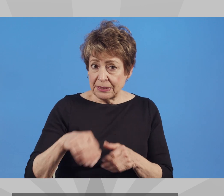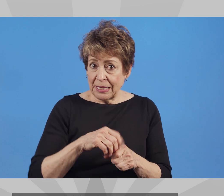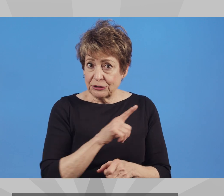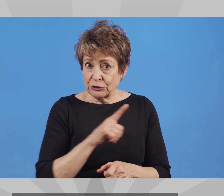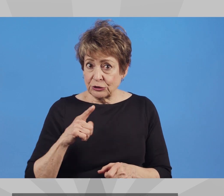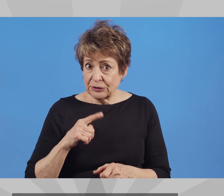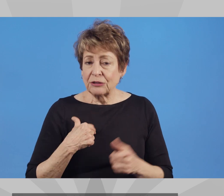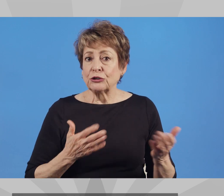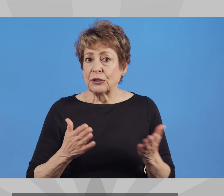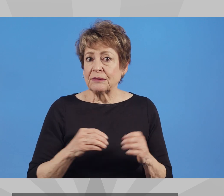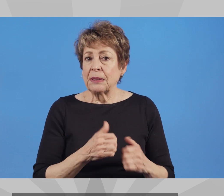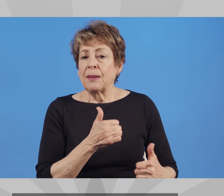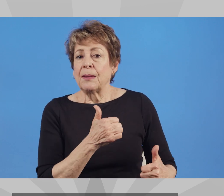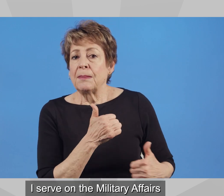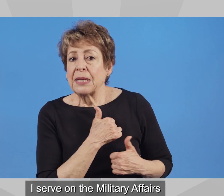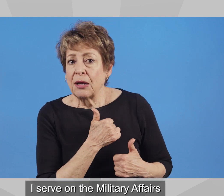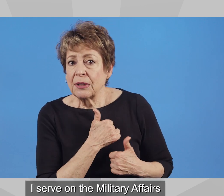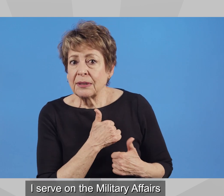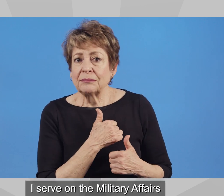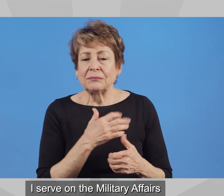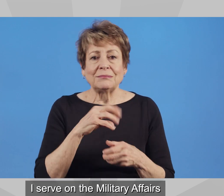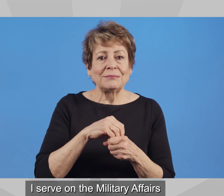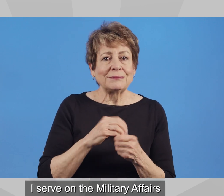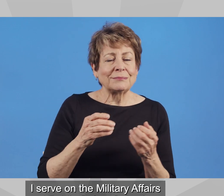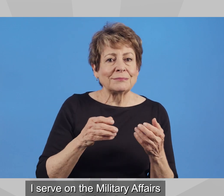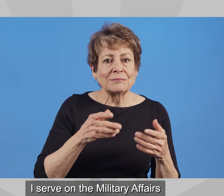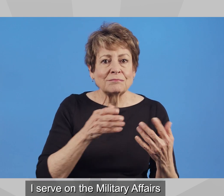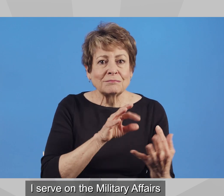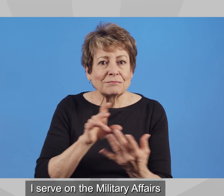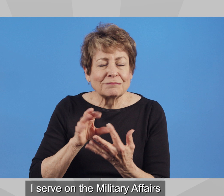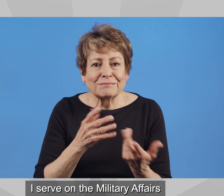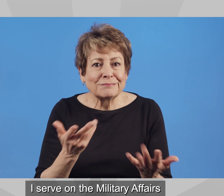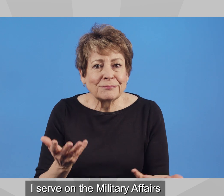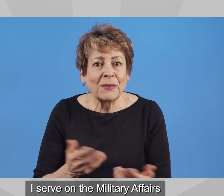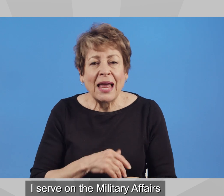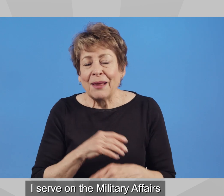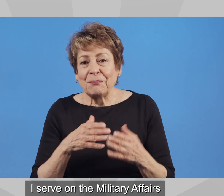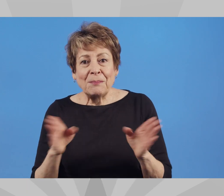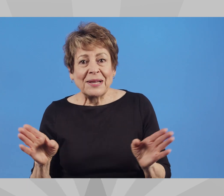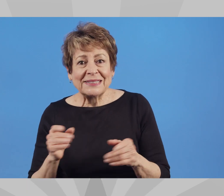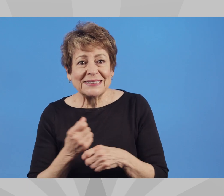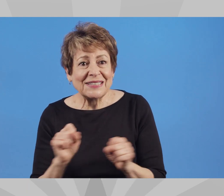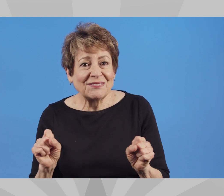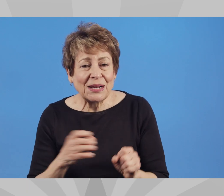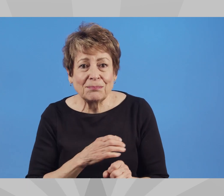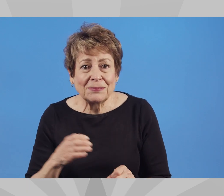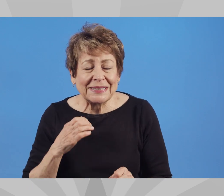As your neighbor in the legislature, I serve on the Military Affairs and Public Safety Committee